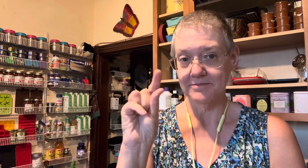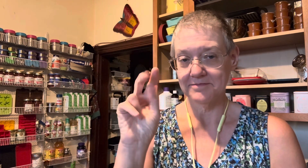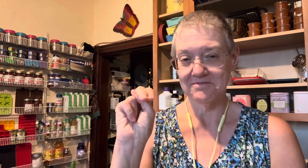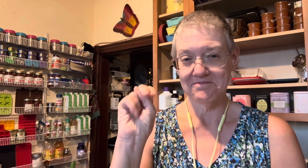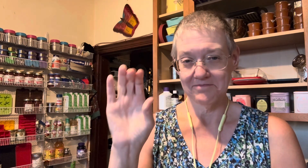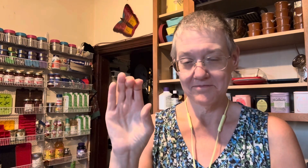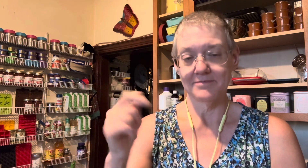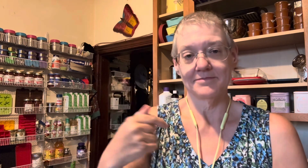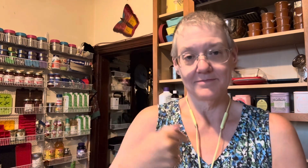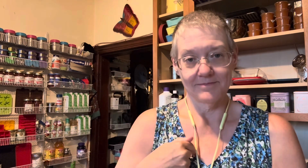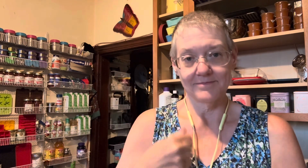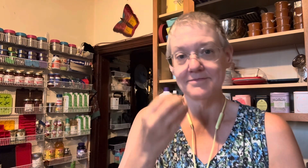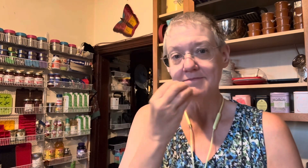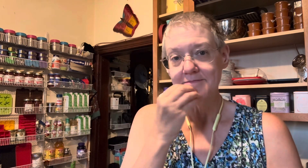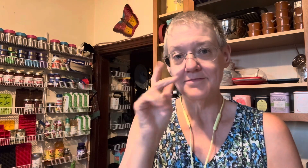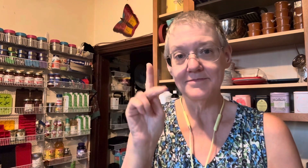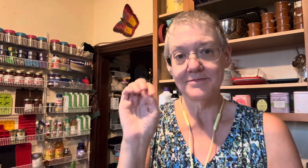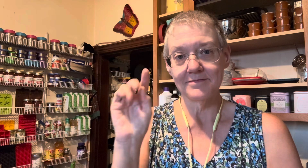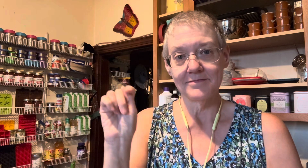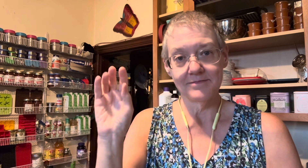28.4 grams of net carbs, because I eat keto.